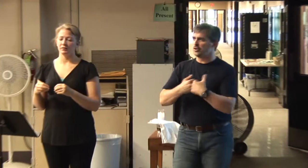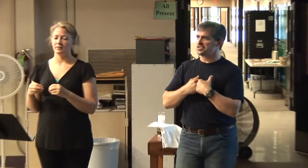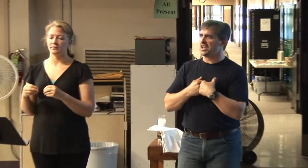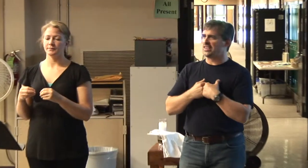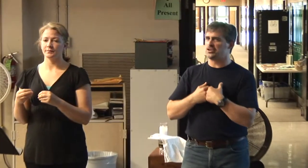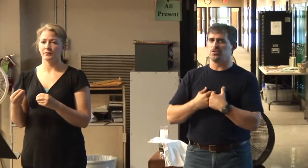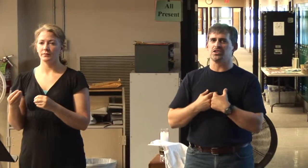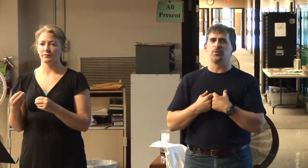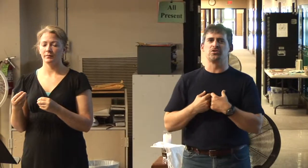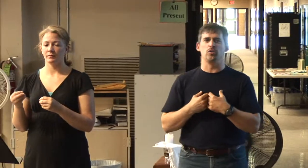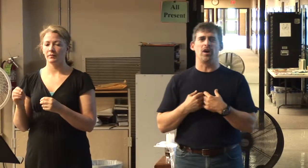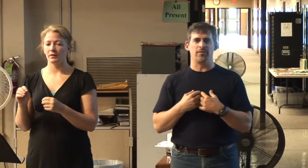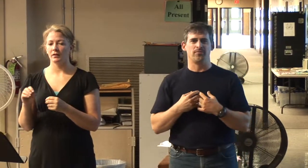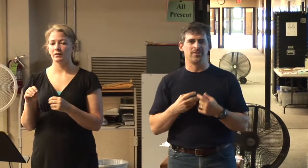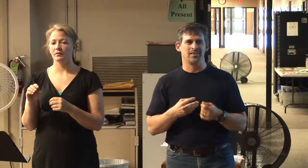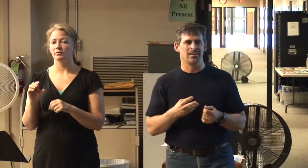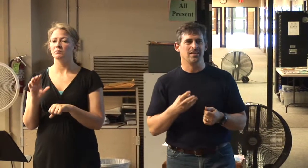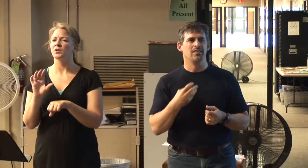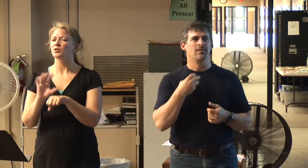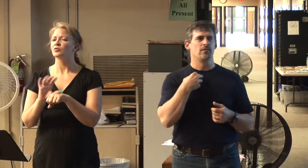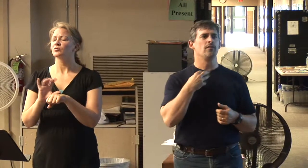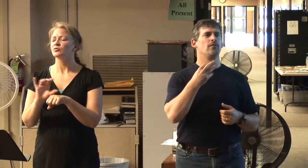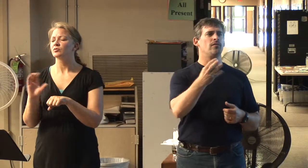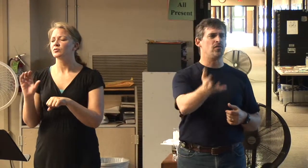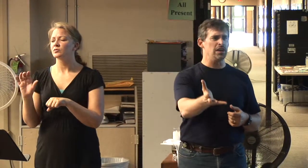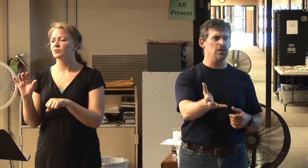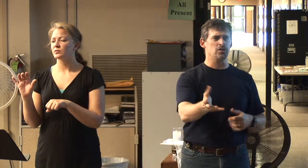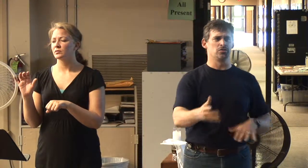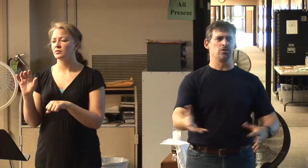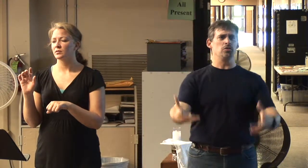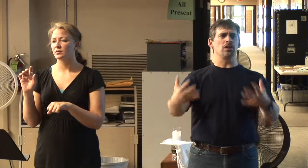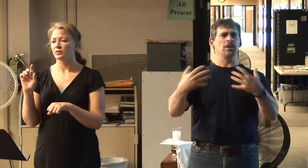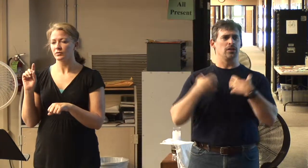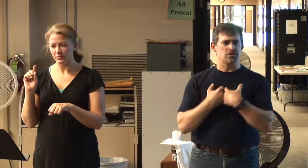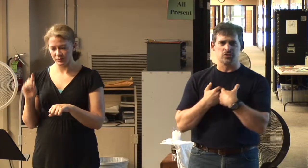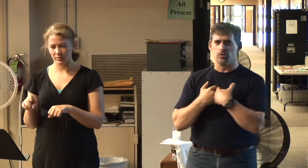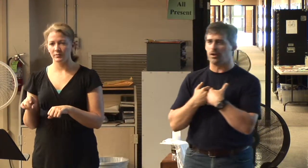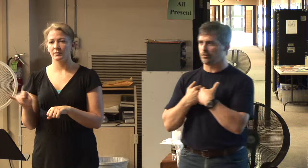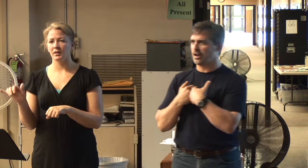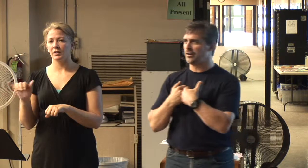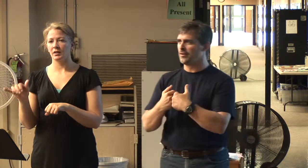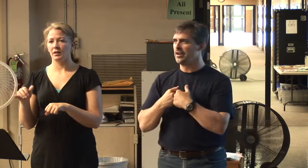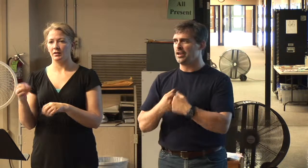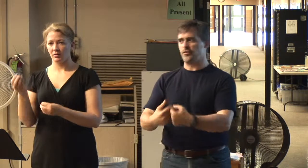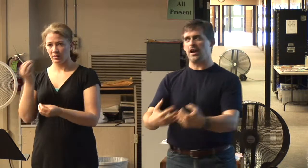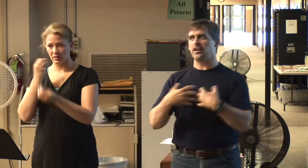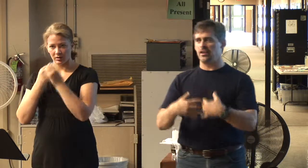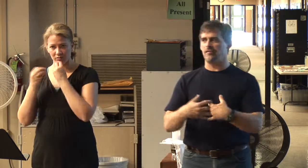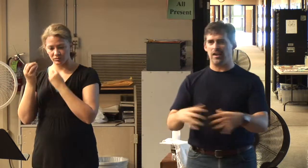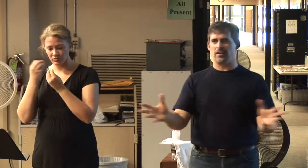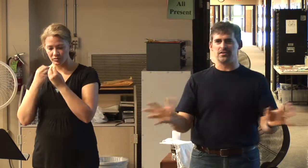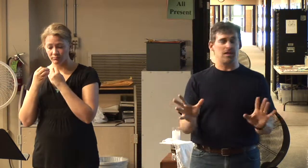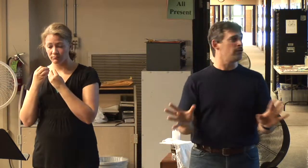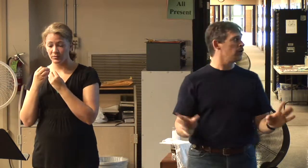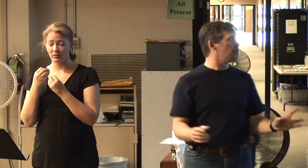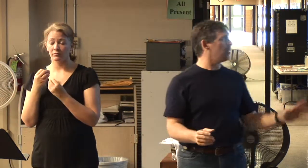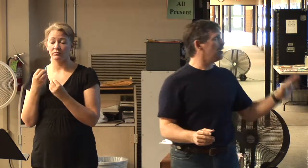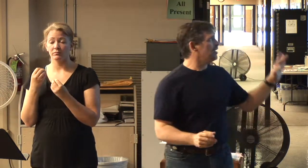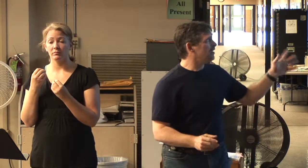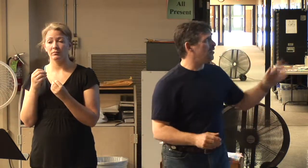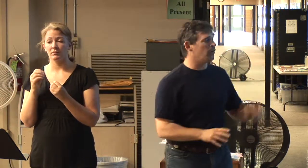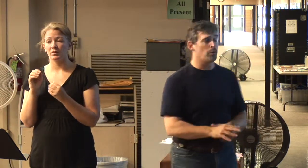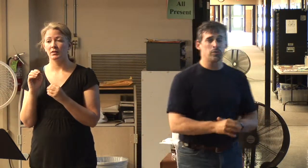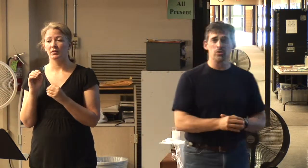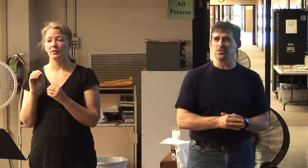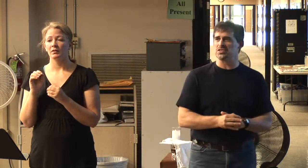So then if church is like that, church is supposed to do what? Feed you so you can consume it, right? And if you're not getting fed, then it's not for you.